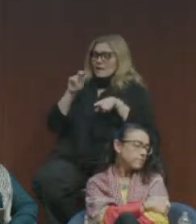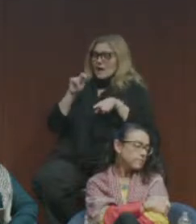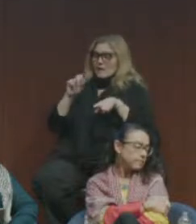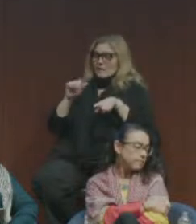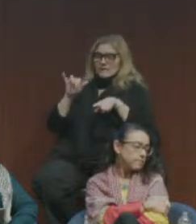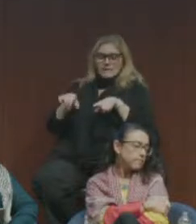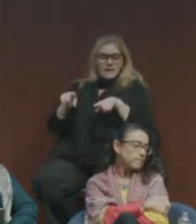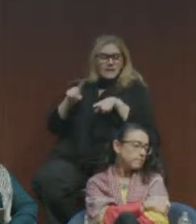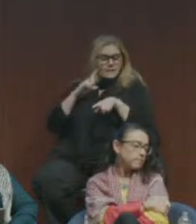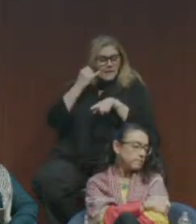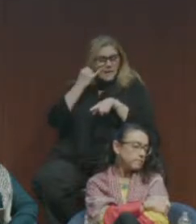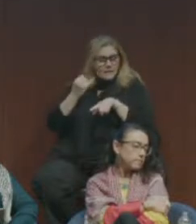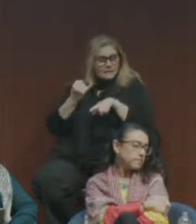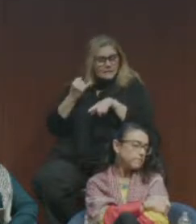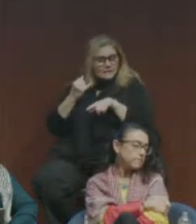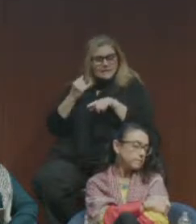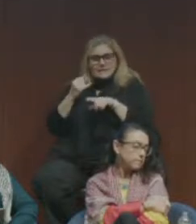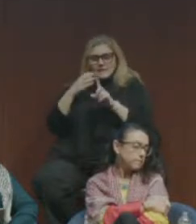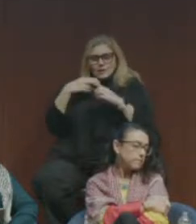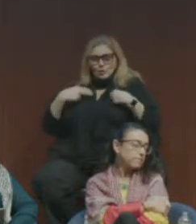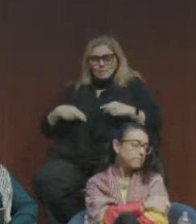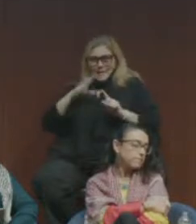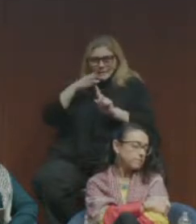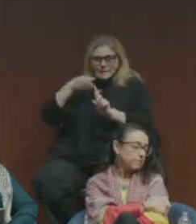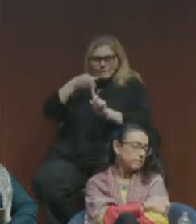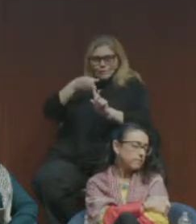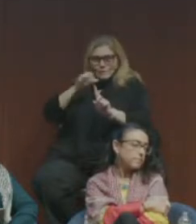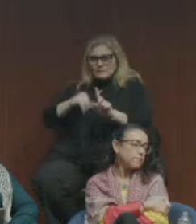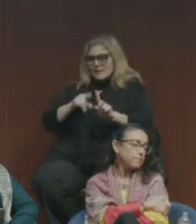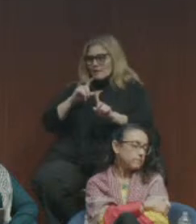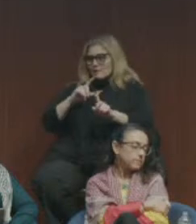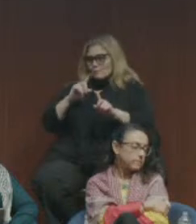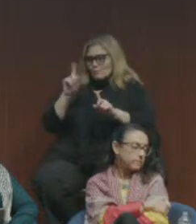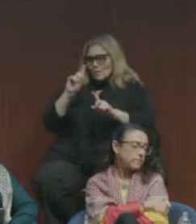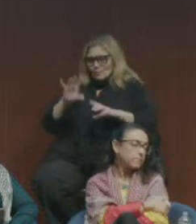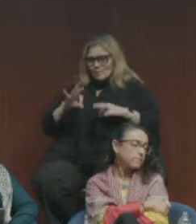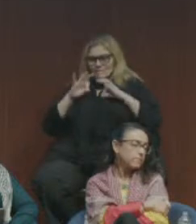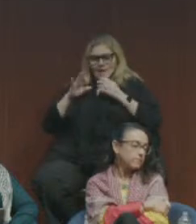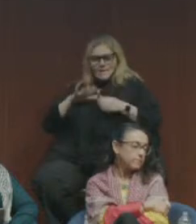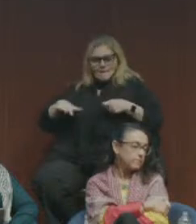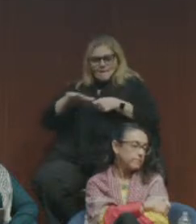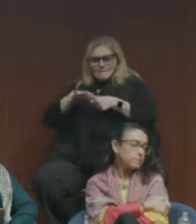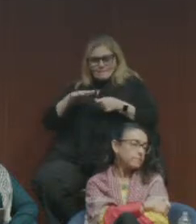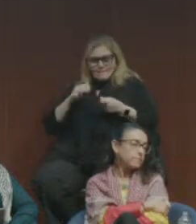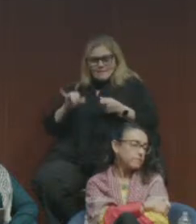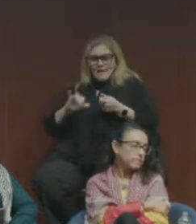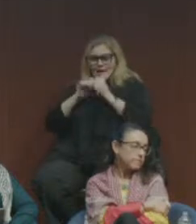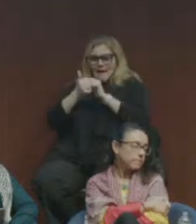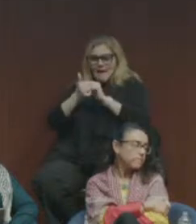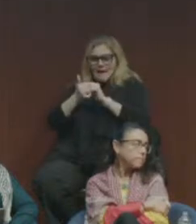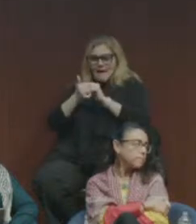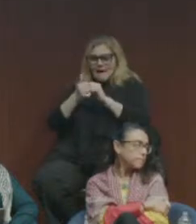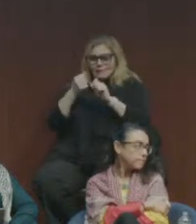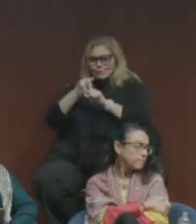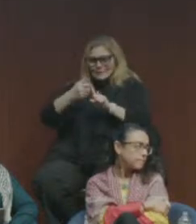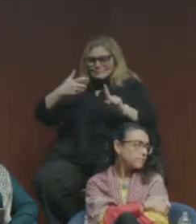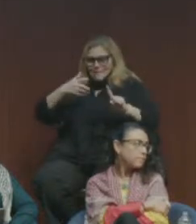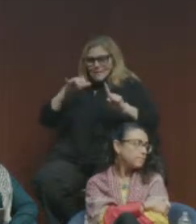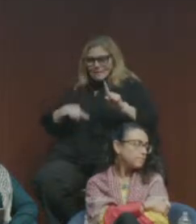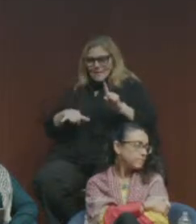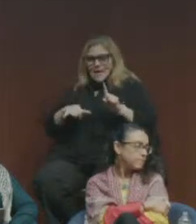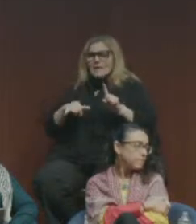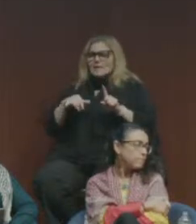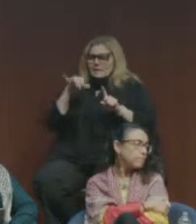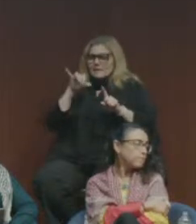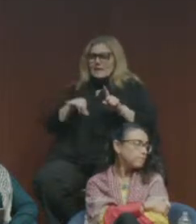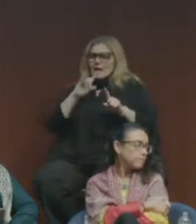terms of the idea of centering humanity, right, where we find those spaces, right, how we expand, right,